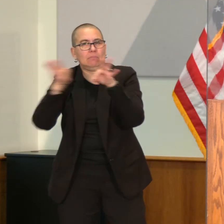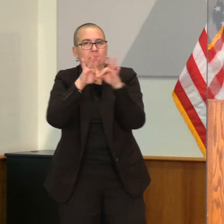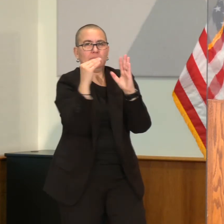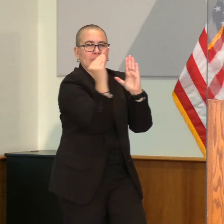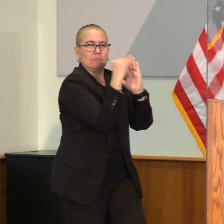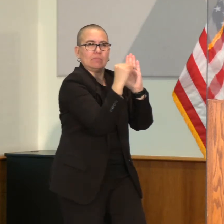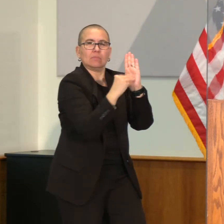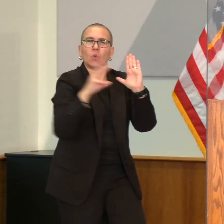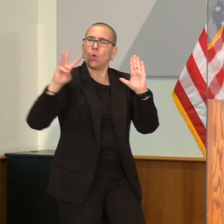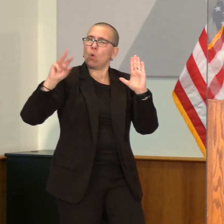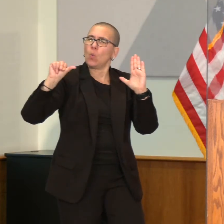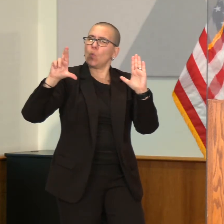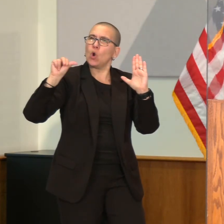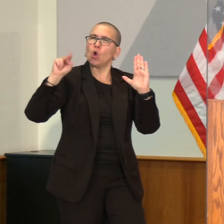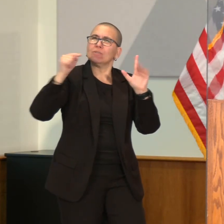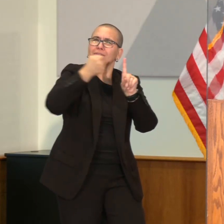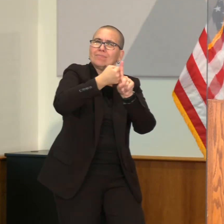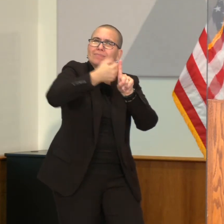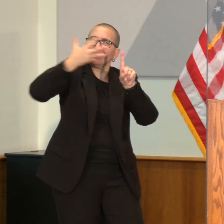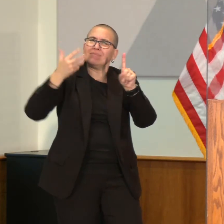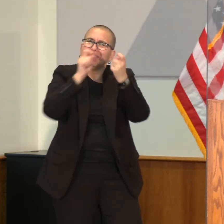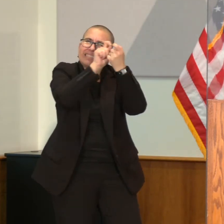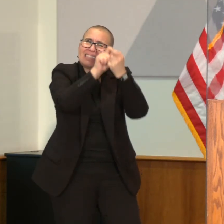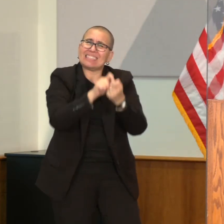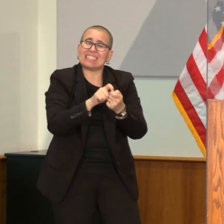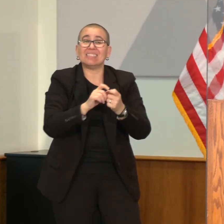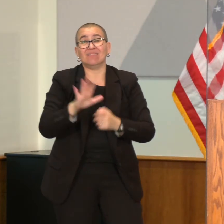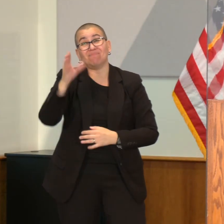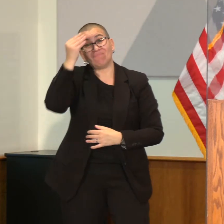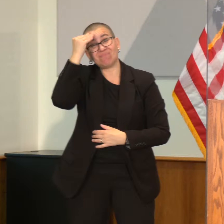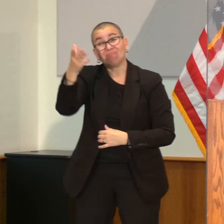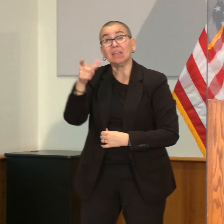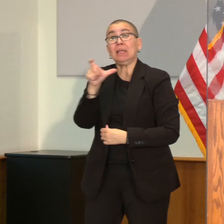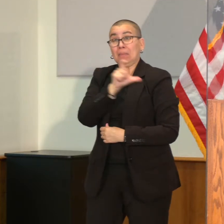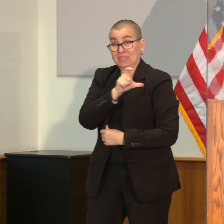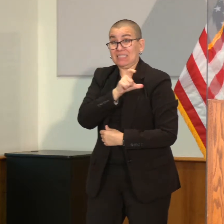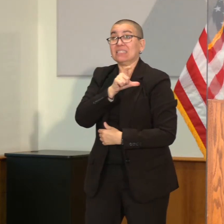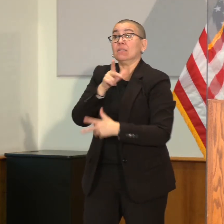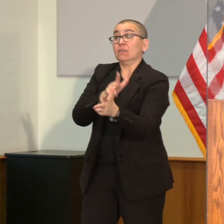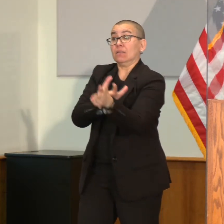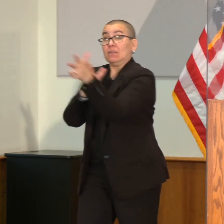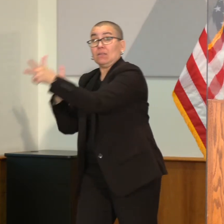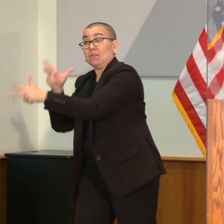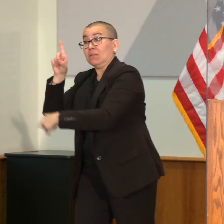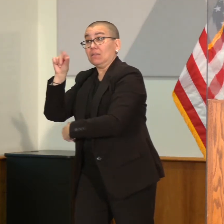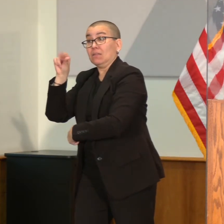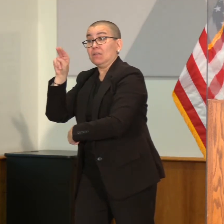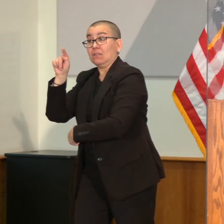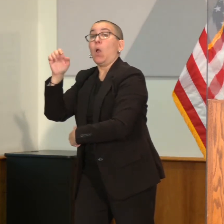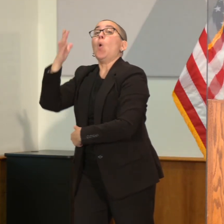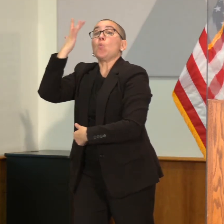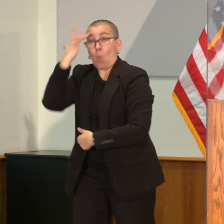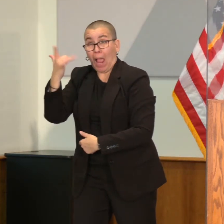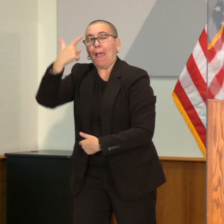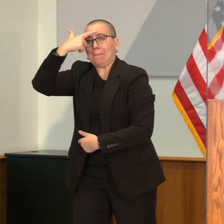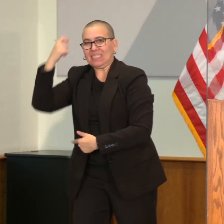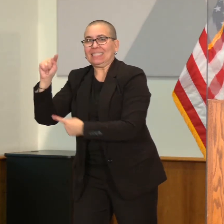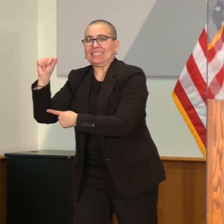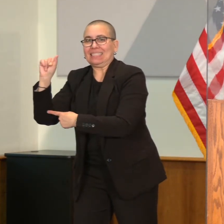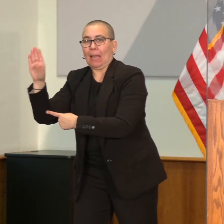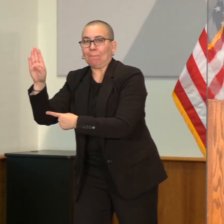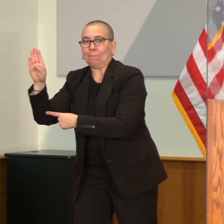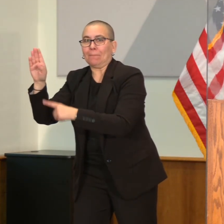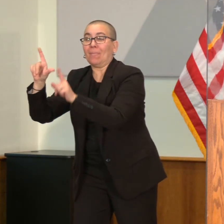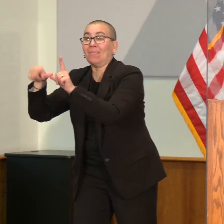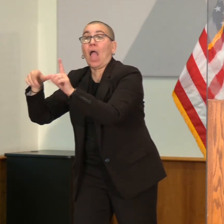it isn't, because the reality is that he was pulled over because of his tabs, because of the air freshener, and then